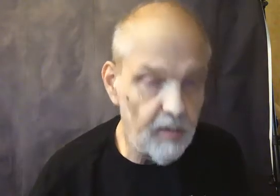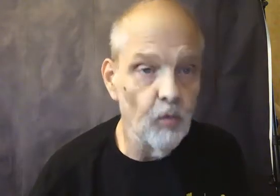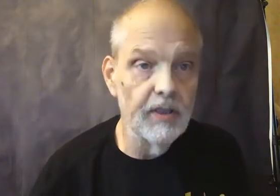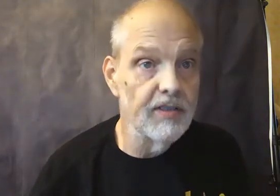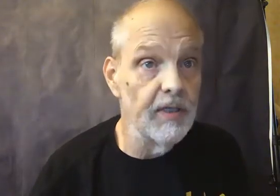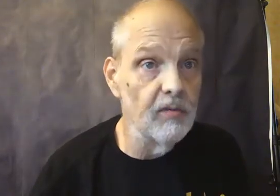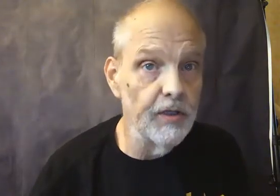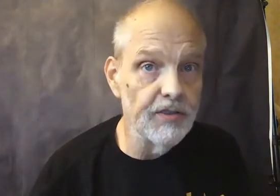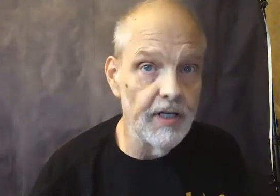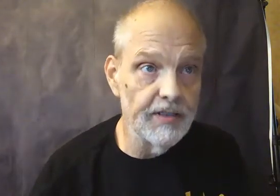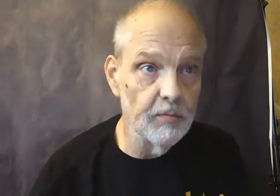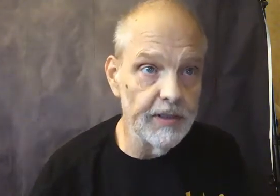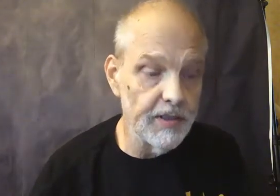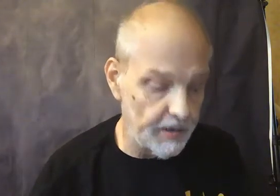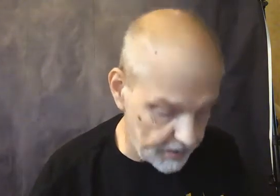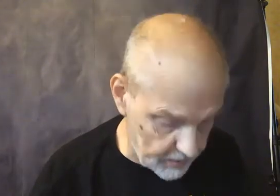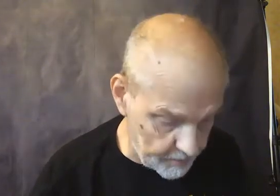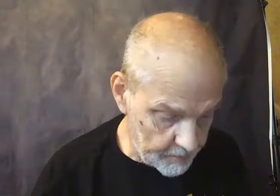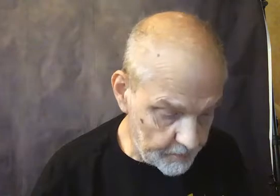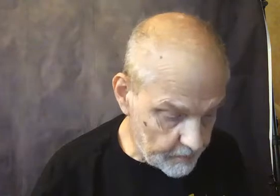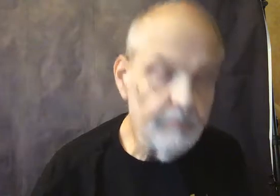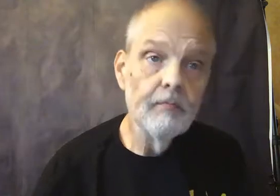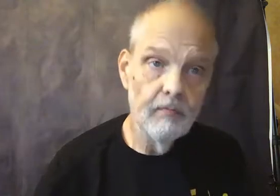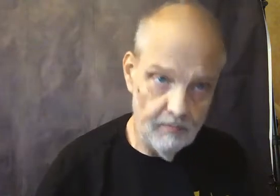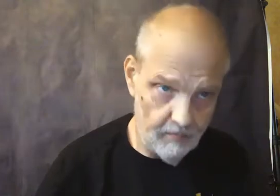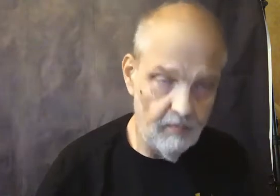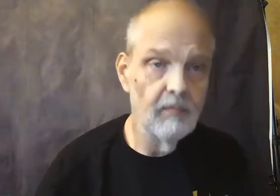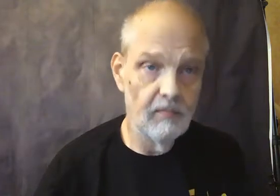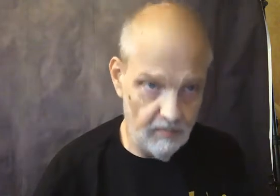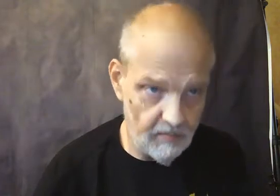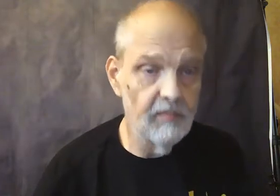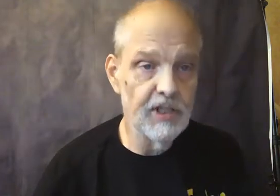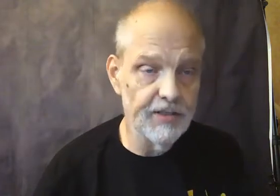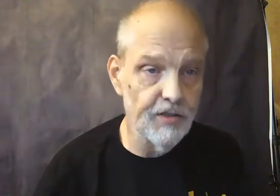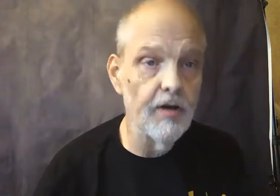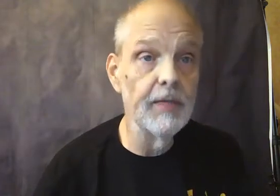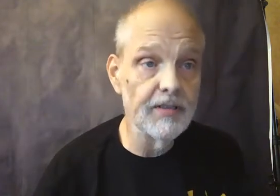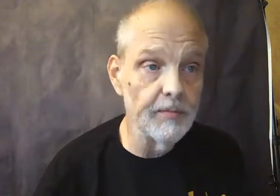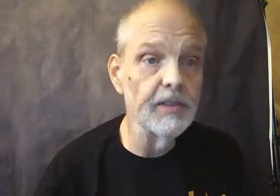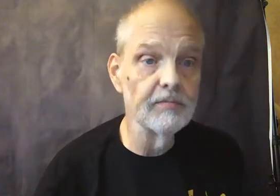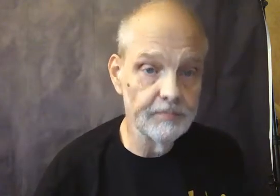what does it mean when you're signing it someplace else? Chances are it means something.